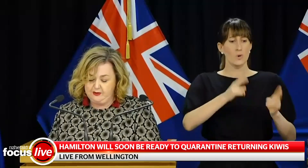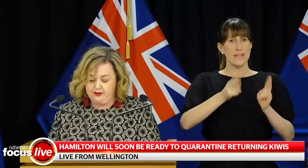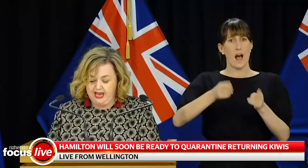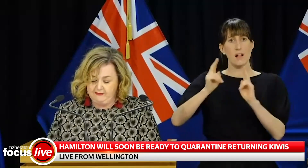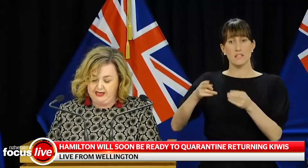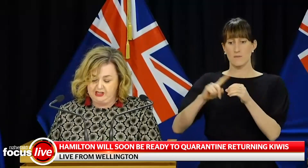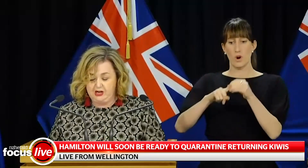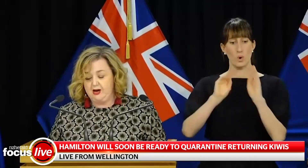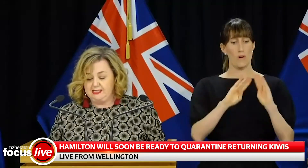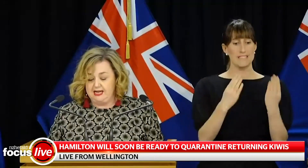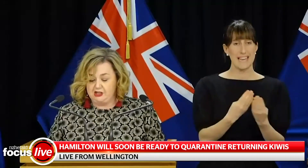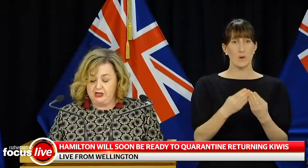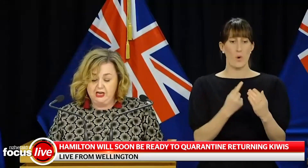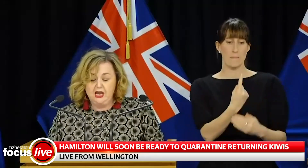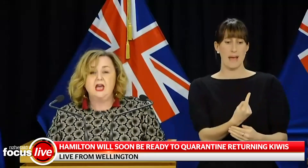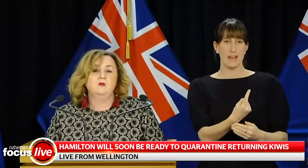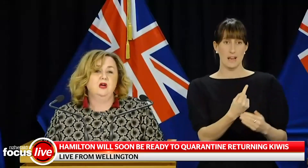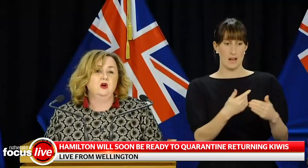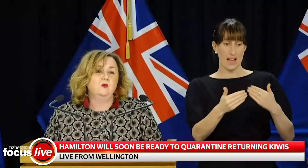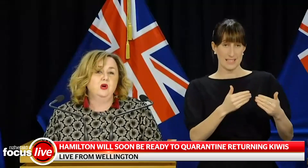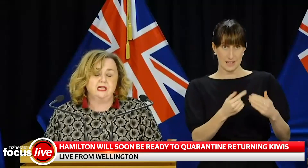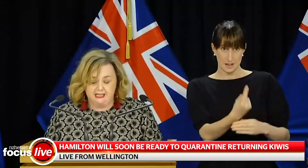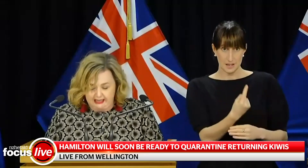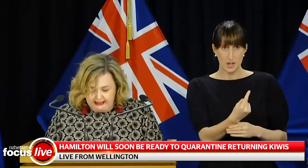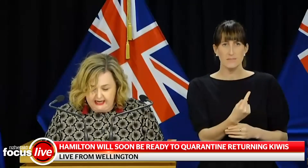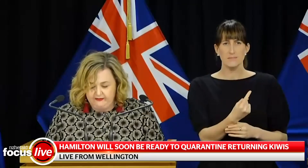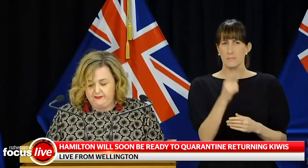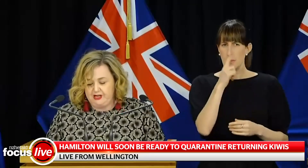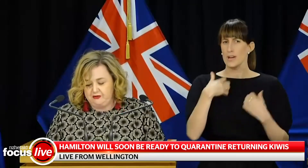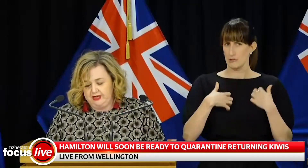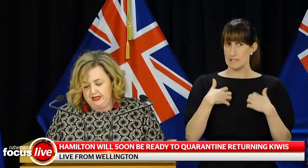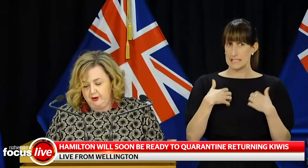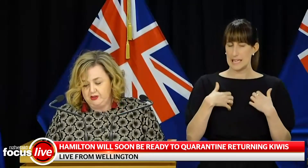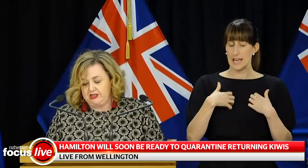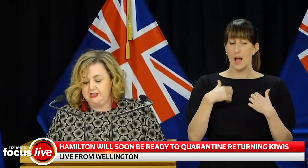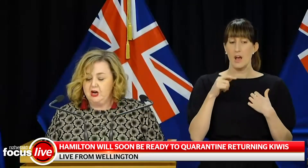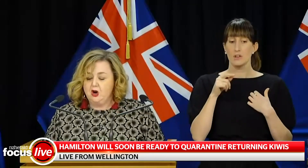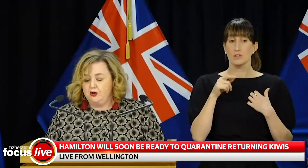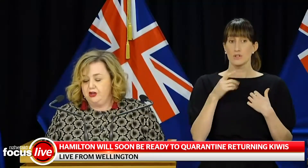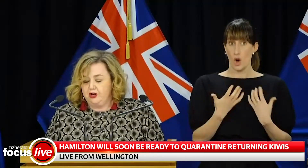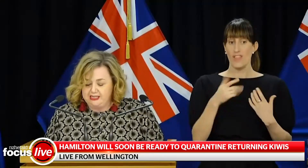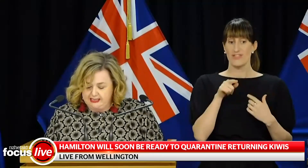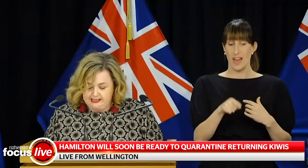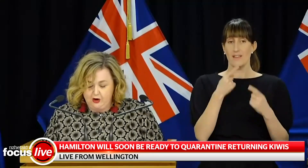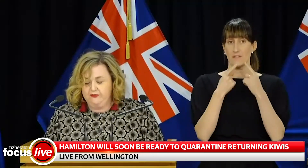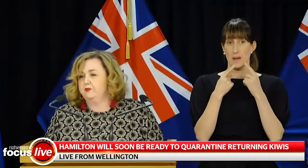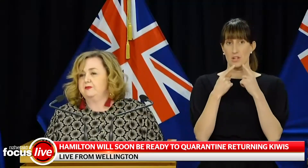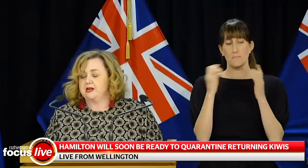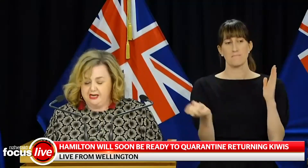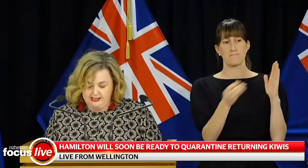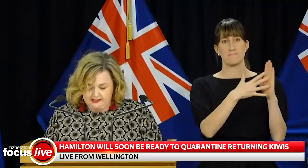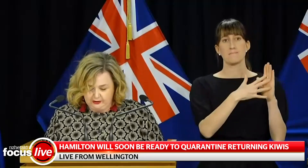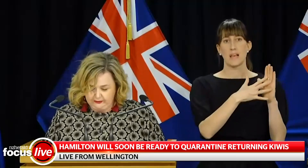the areas where we have managed isolation, and we're working to get that information regularly posted on the Unite Against